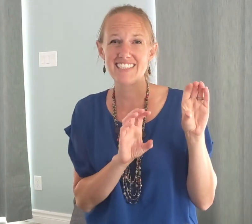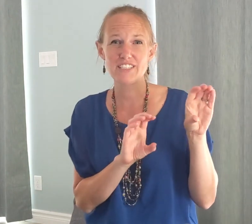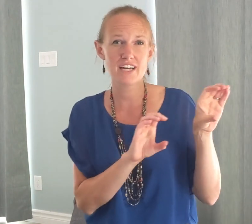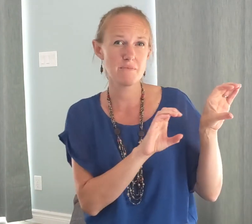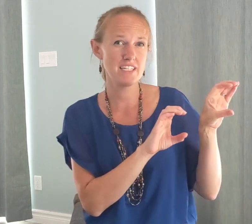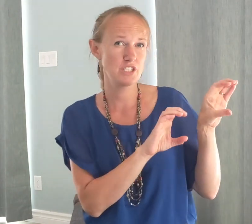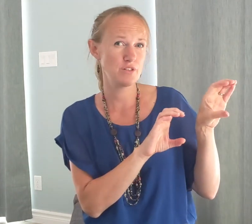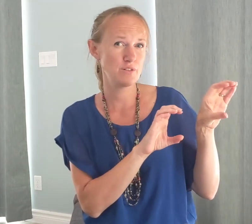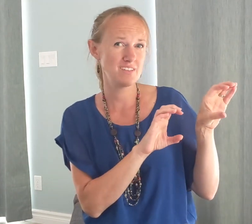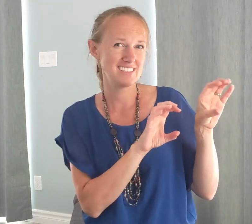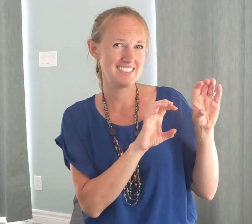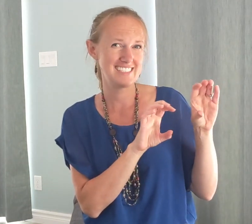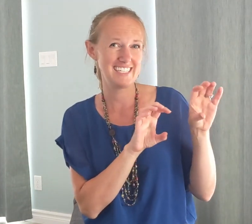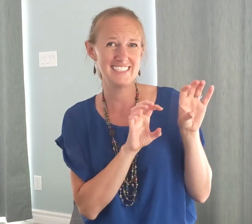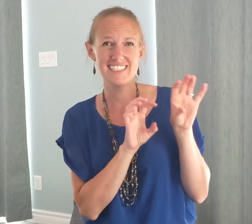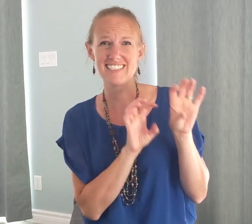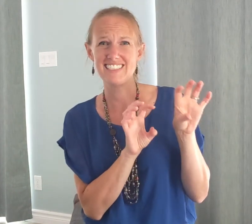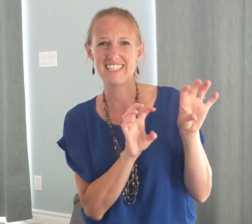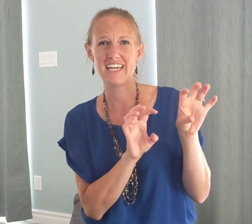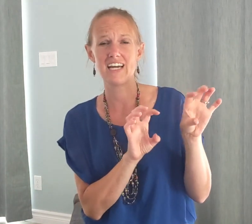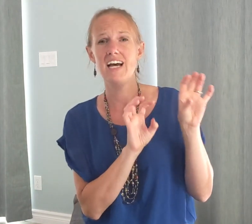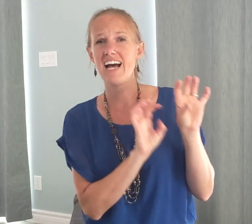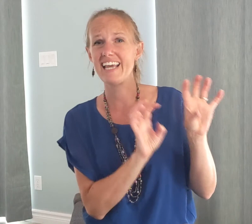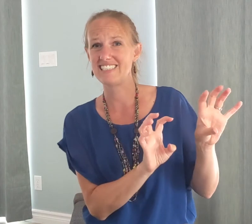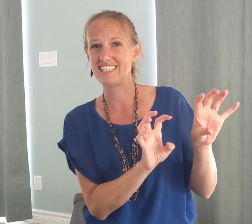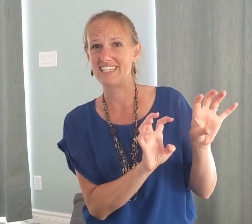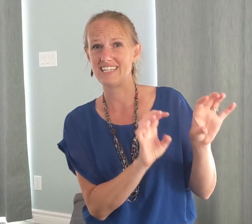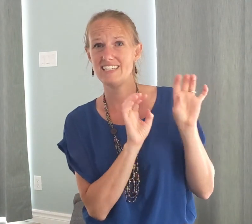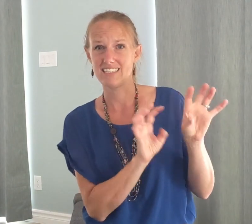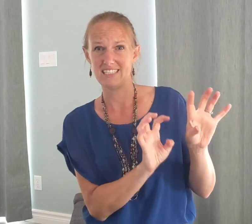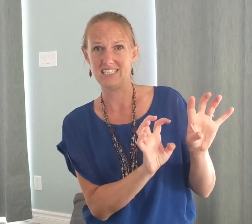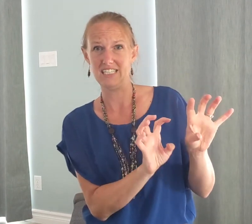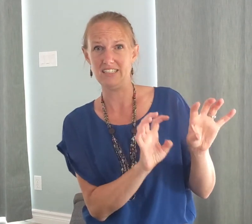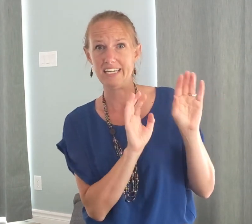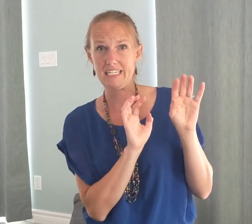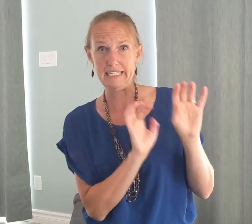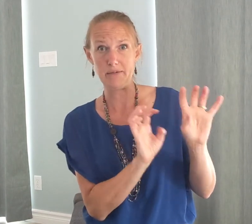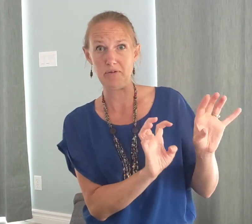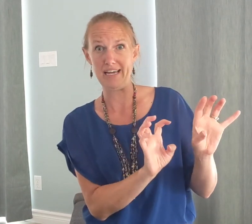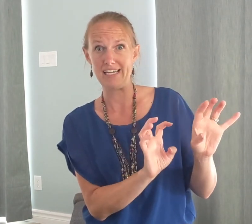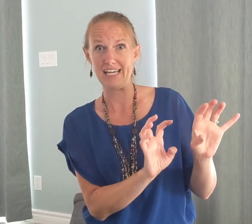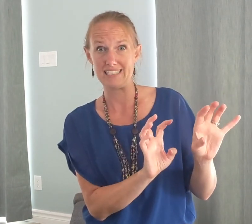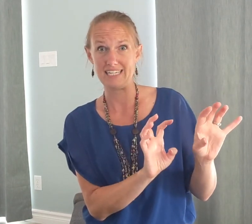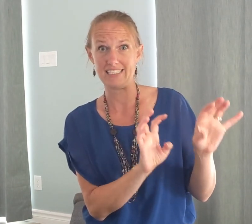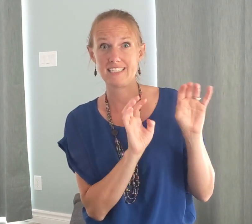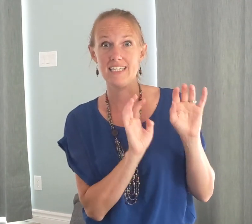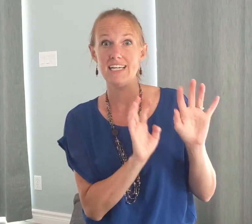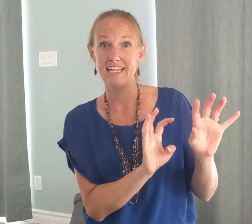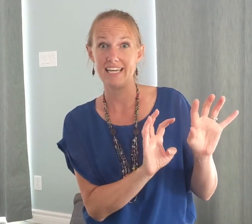You kind of make two C's, and it's just like, I can't stand it. You know, like, keep it away. I can't stand it. I can't